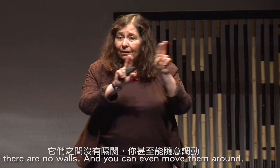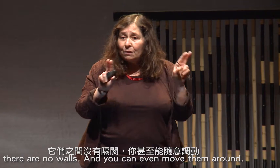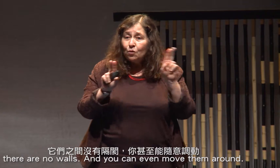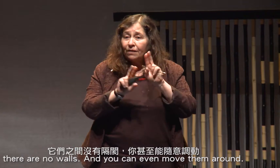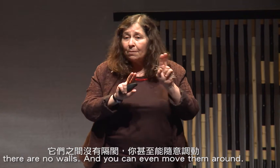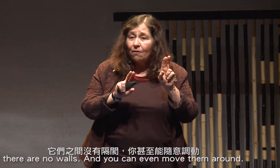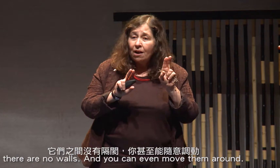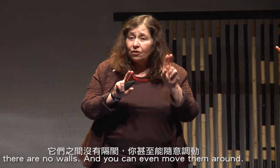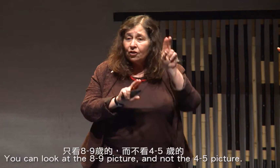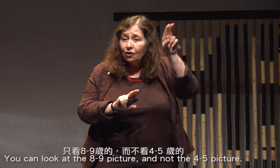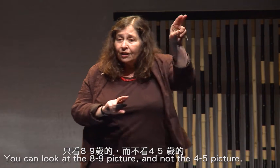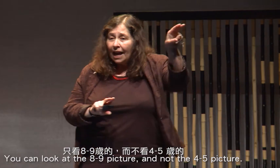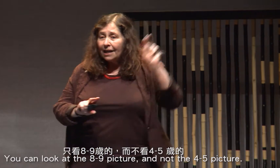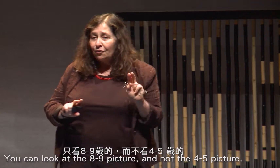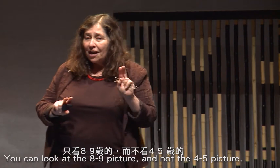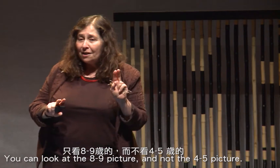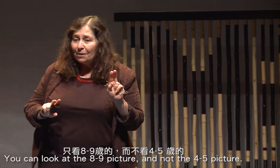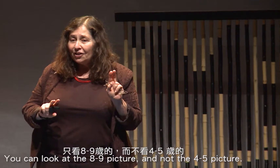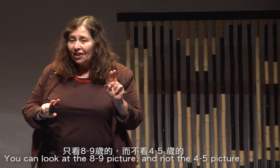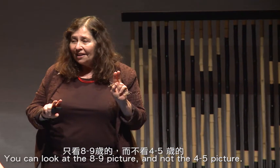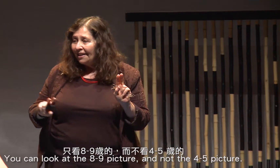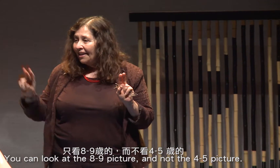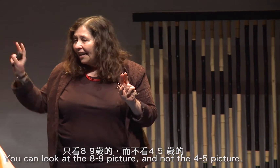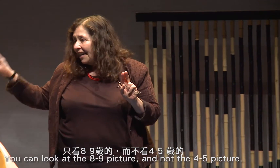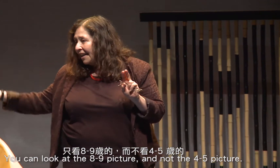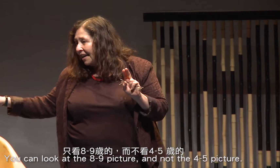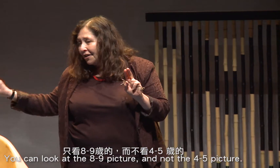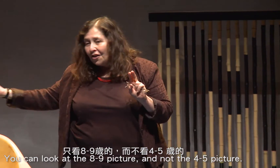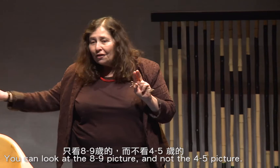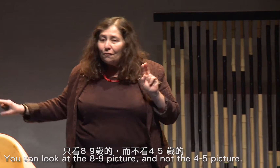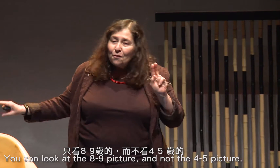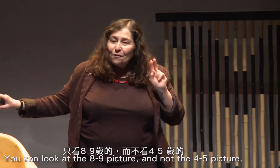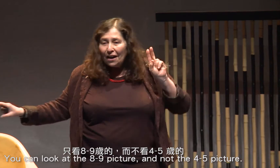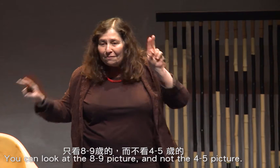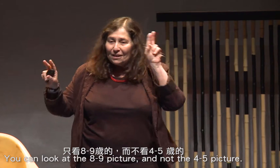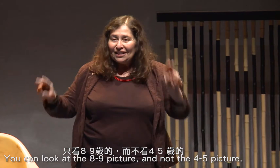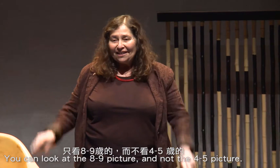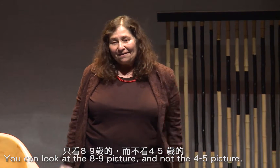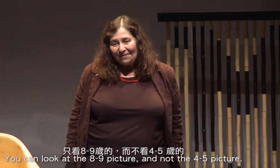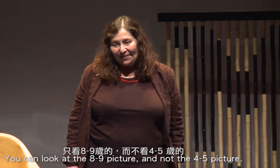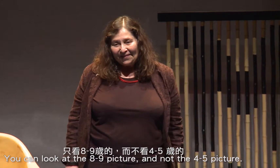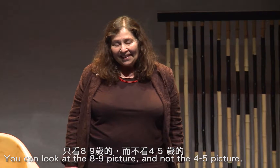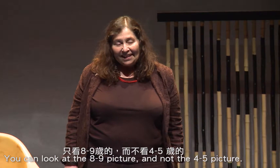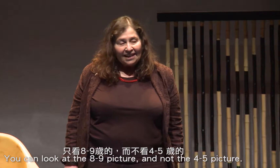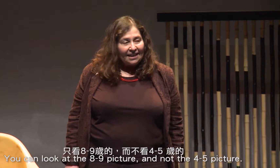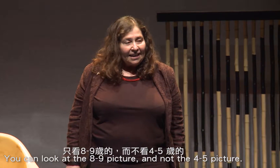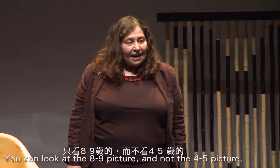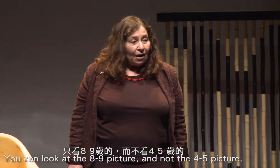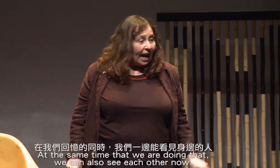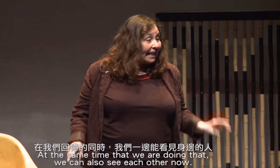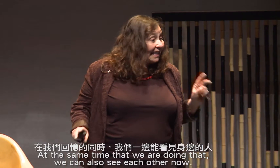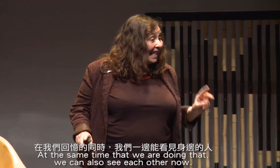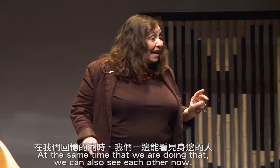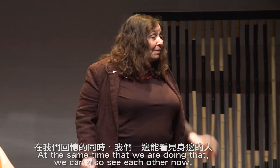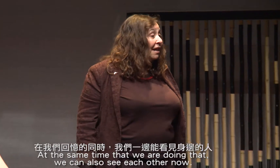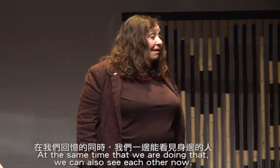you can even move them around. You can look at the 8 or 9 picture and not the 4 or 5 picture.